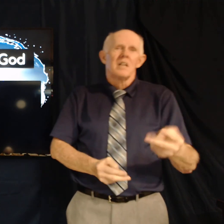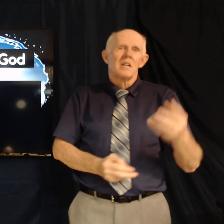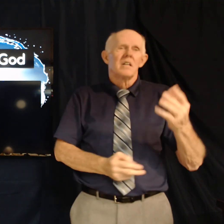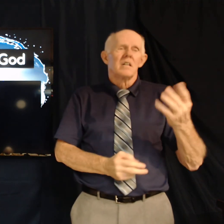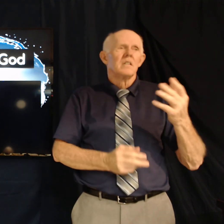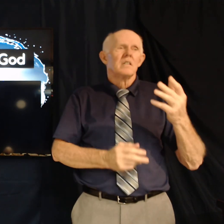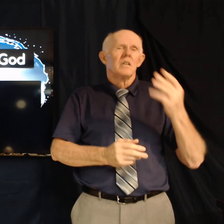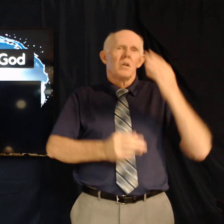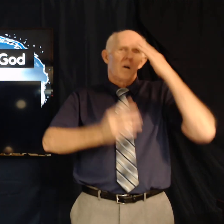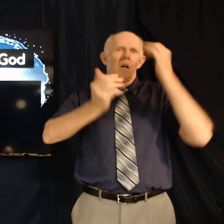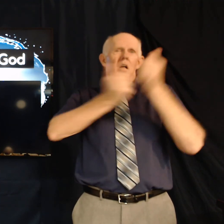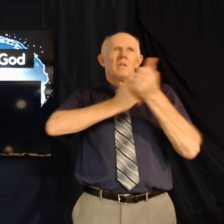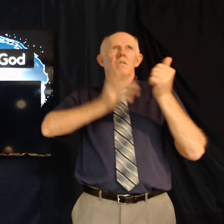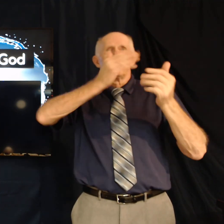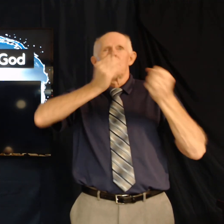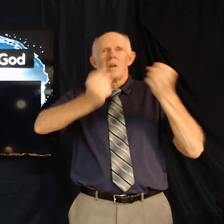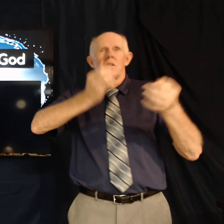in the dark, but He can see us.